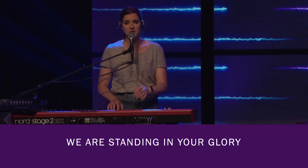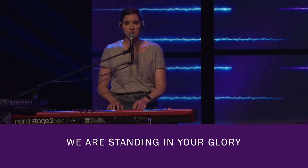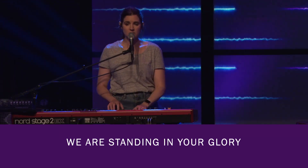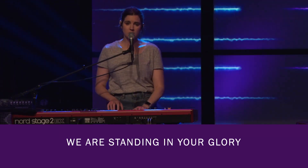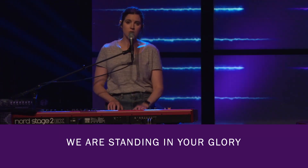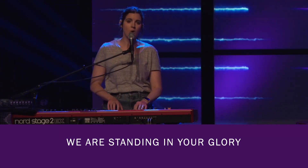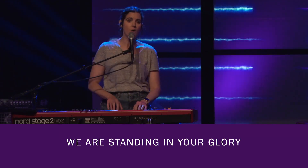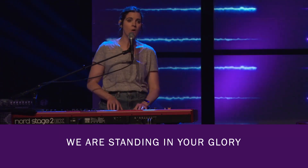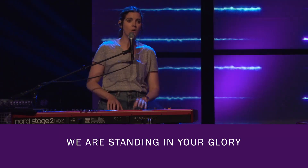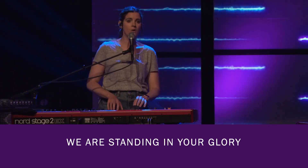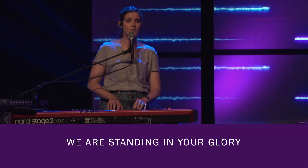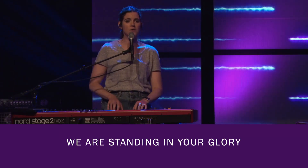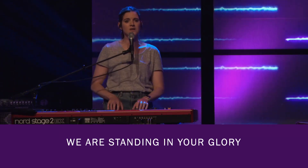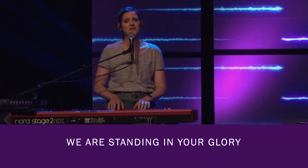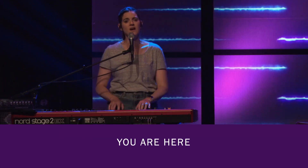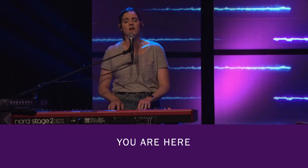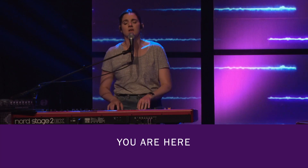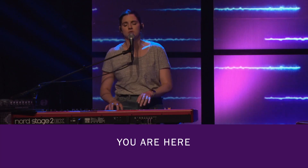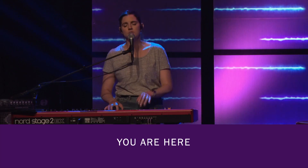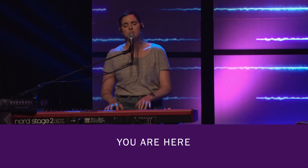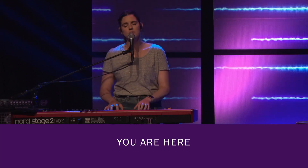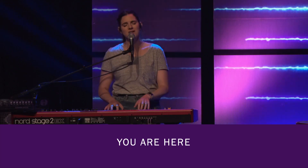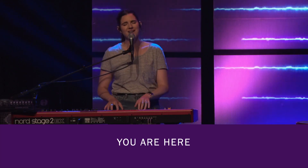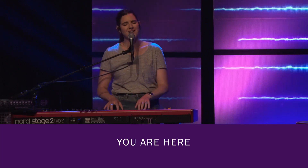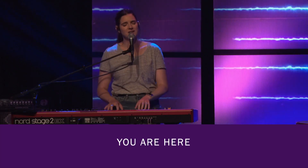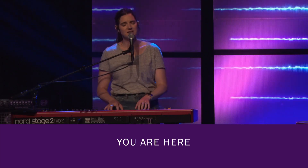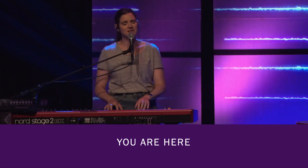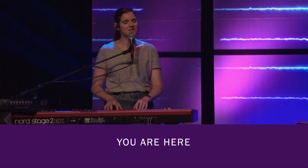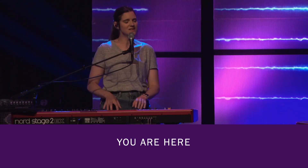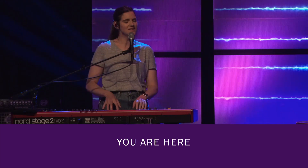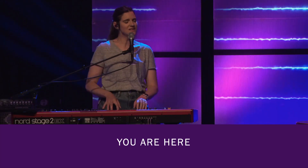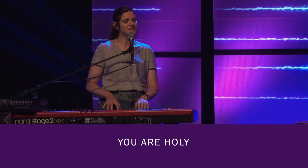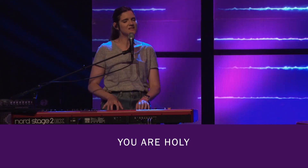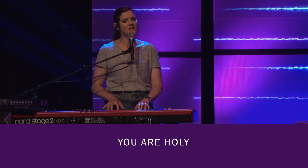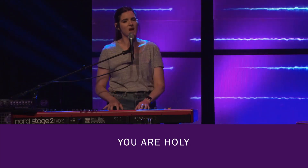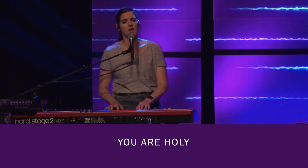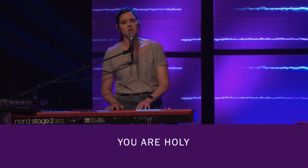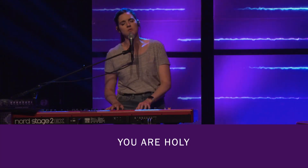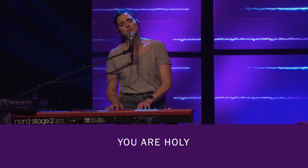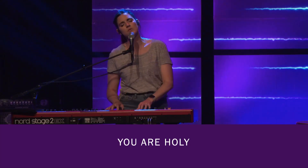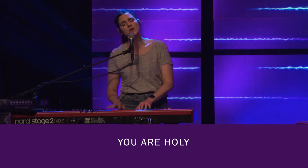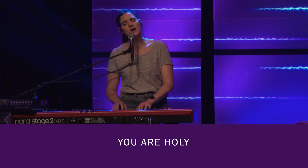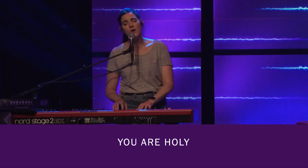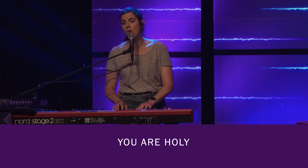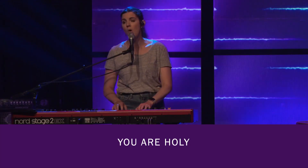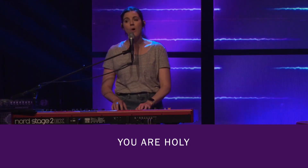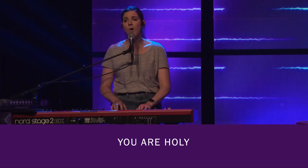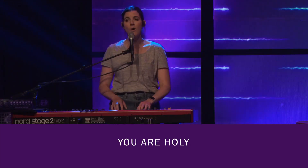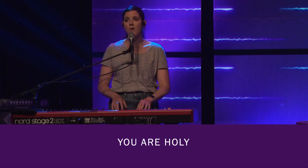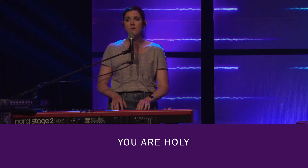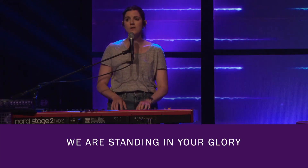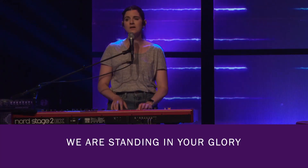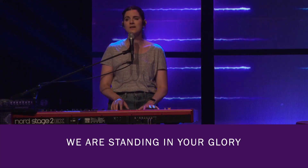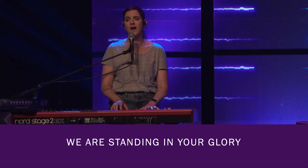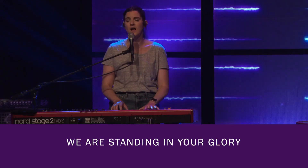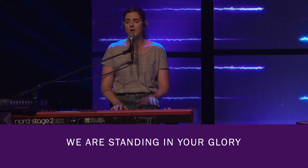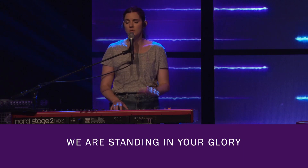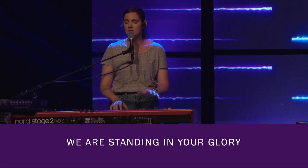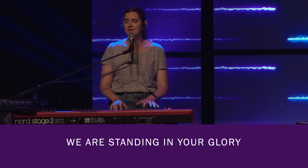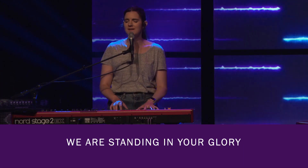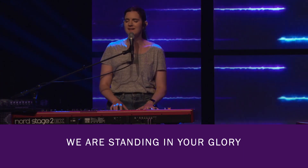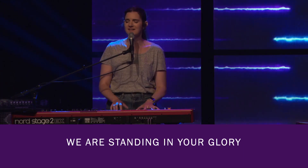standing in your glory. You are here, you are